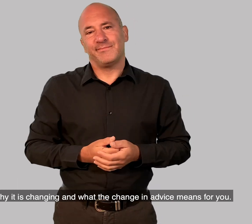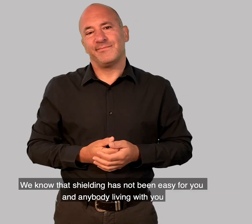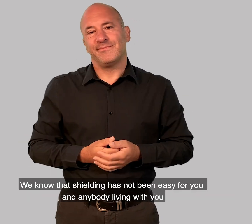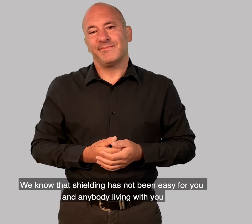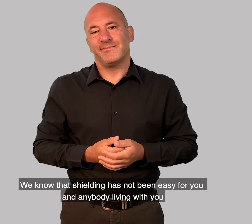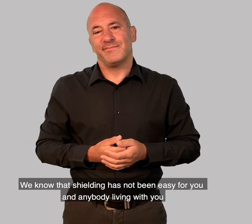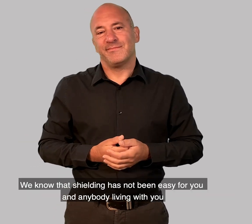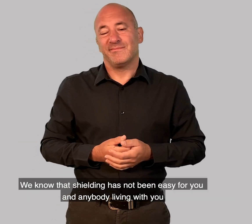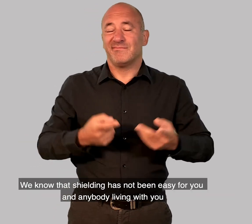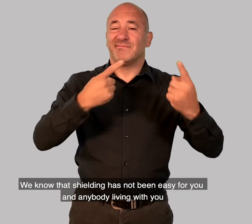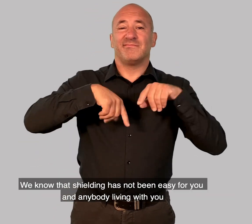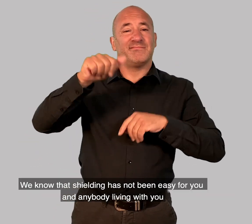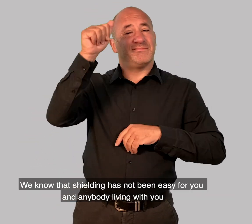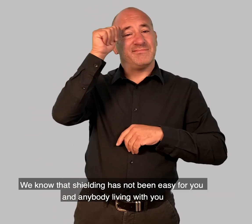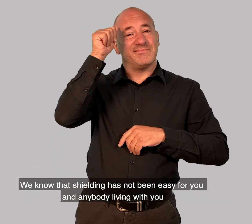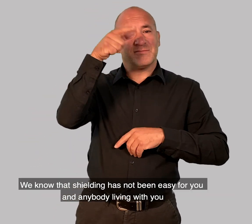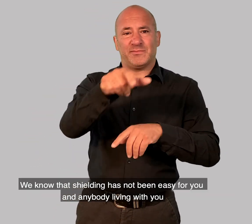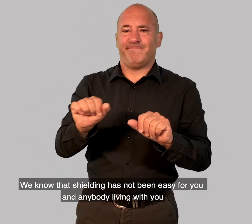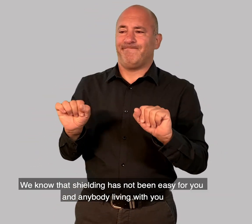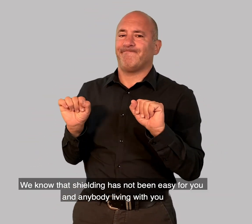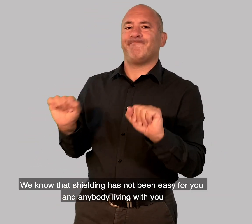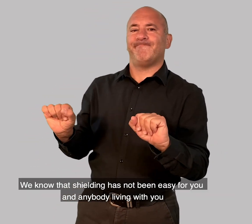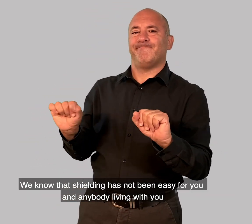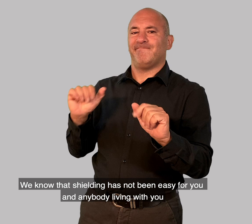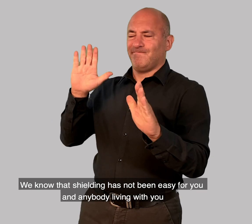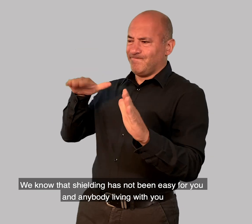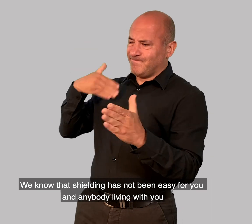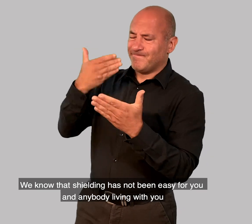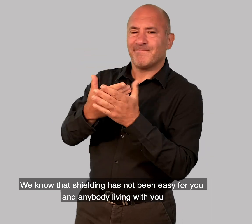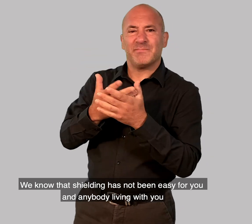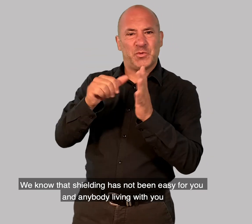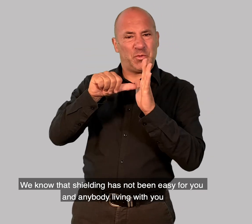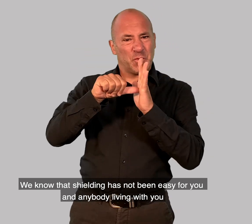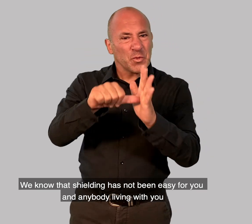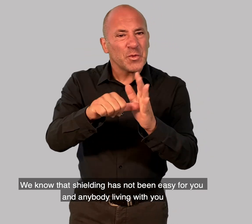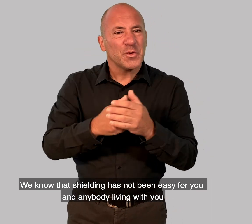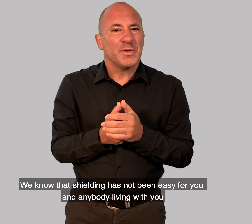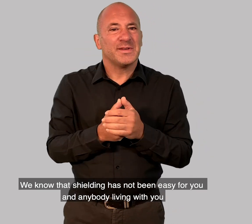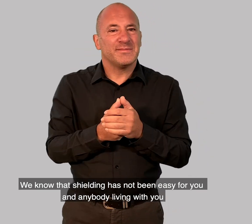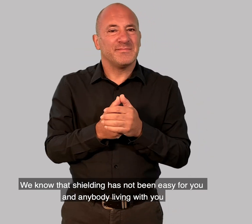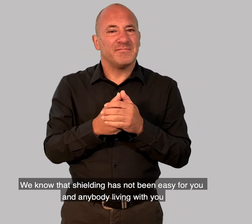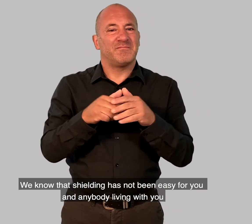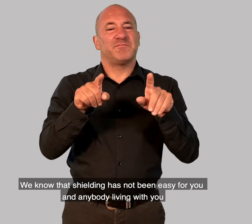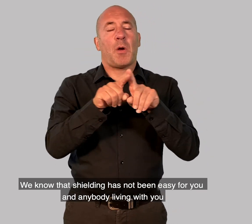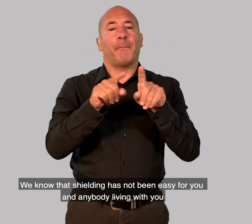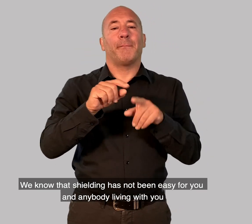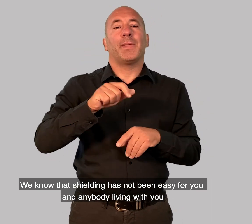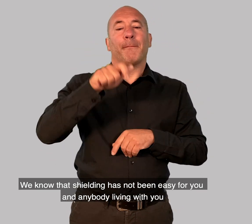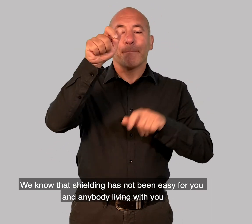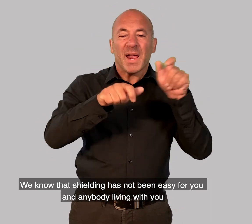We know that shielding has not been easy for you and anybody living with you, and we would like to thank you for